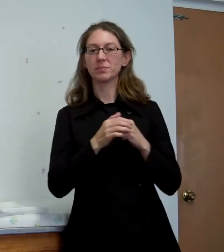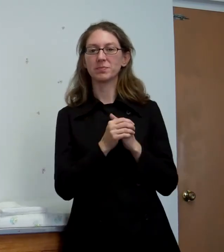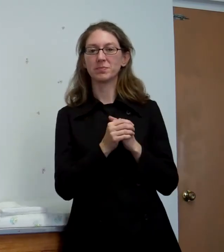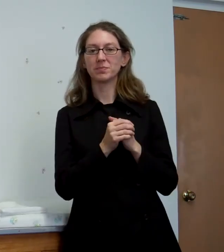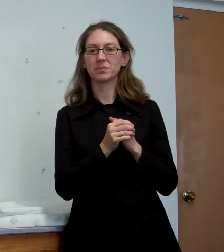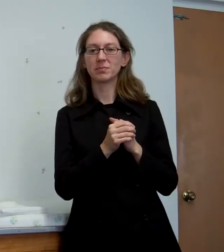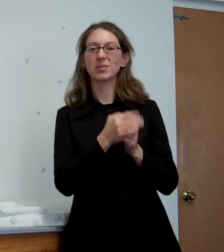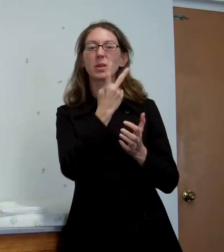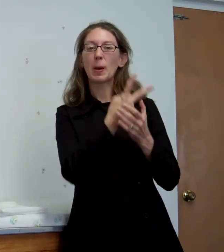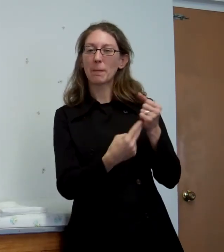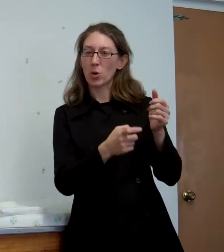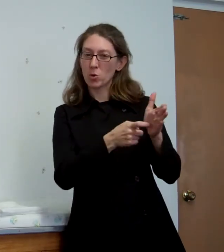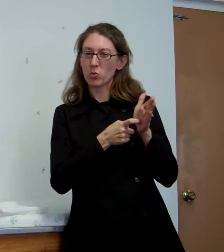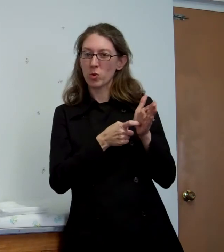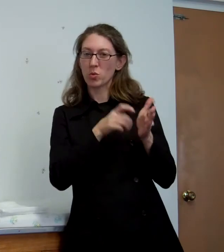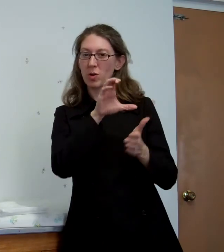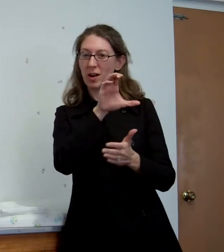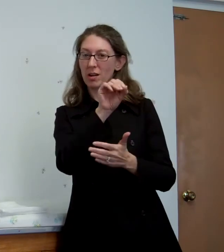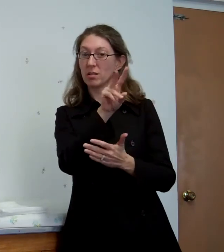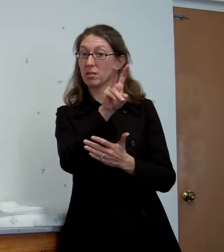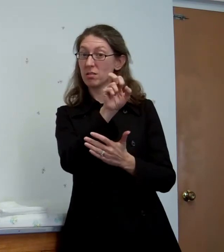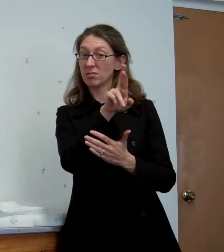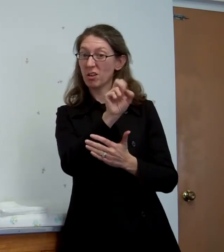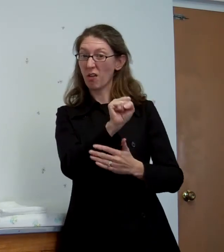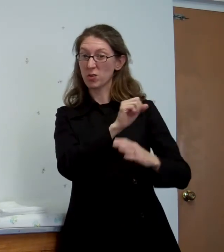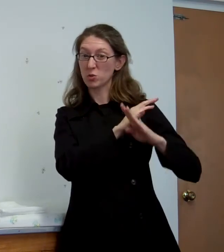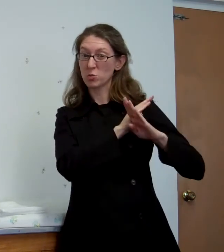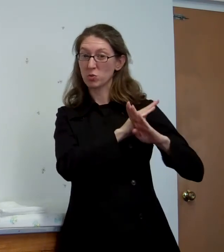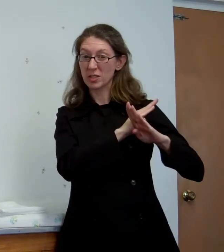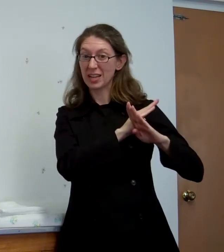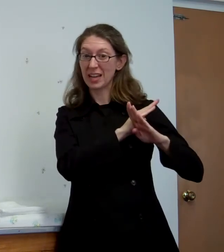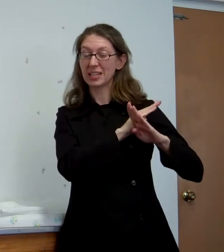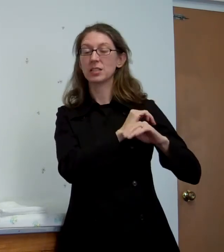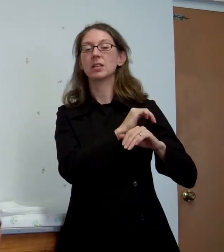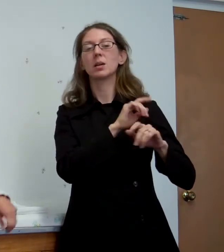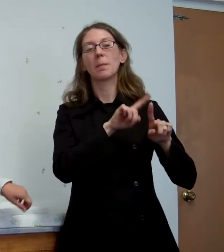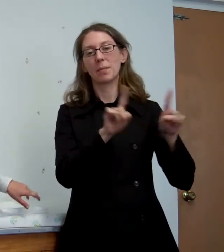They do require covers, but we'll talk about that later.